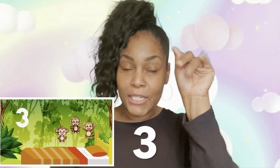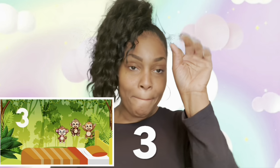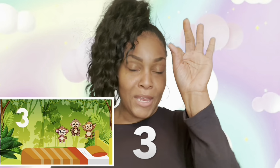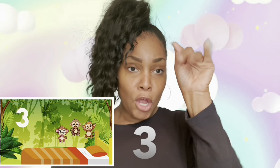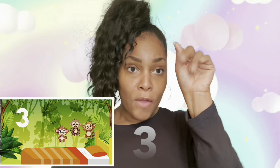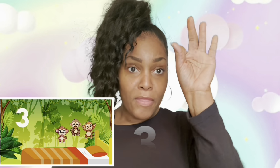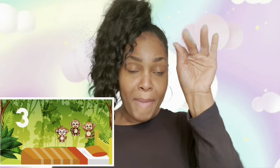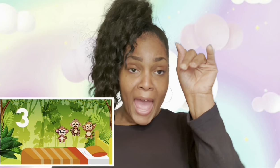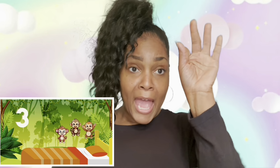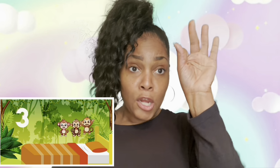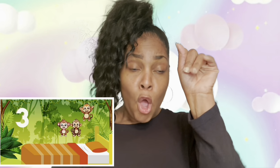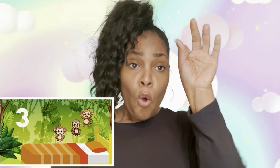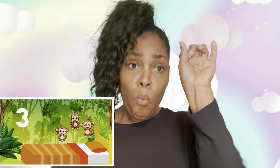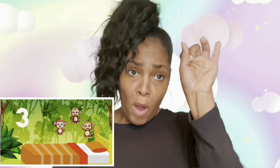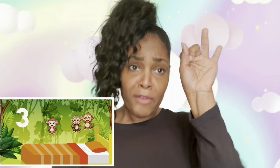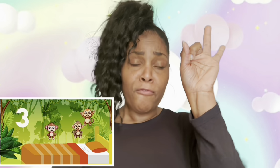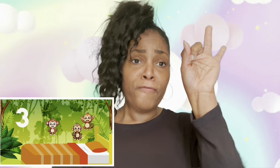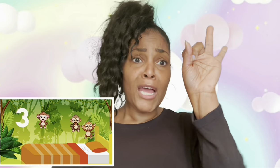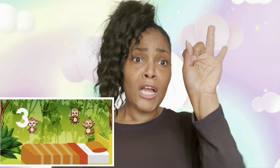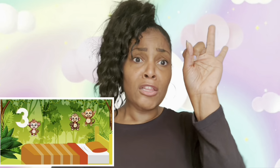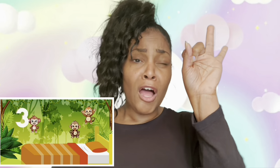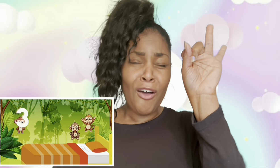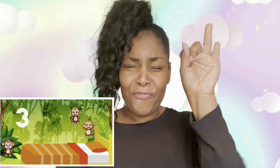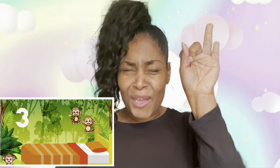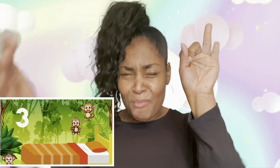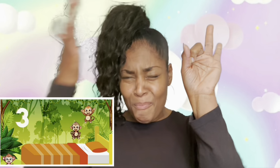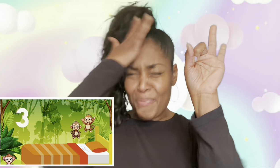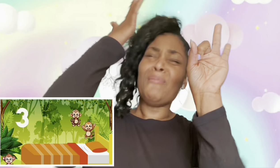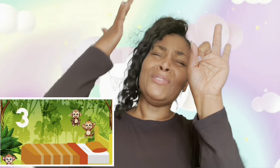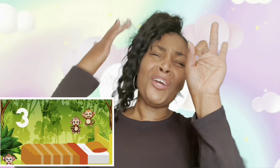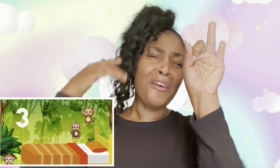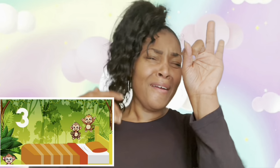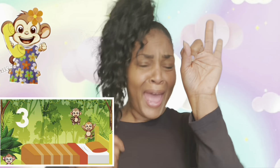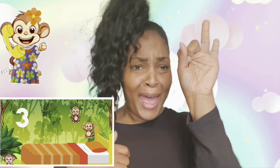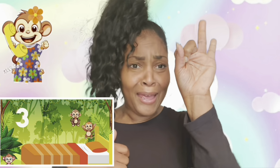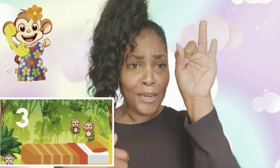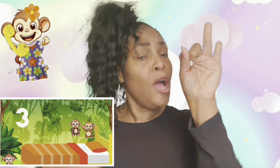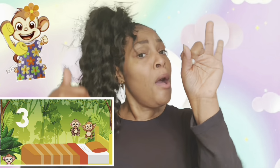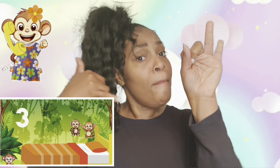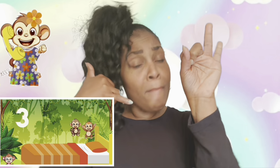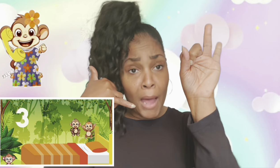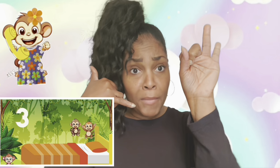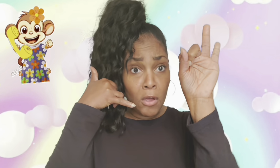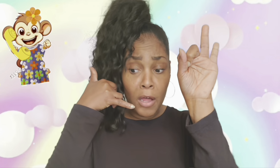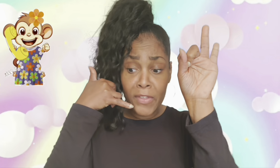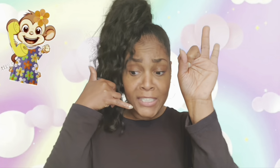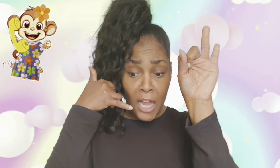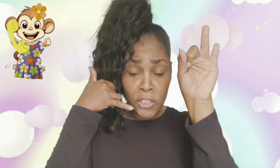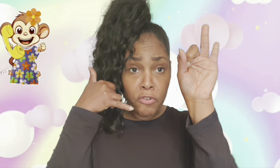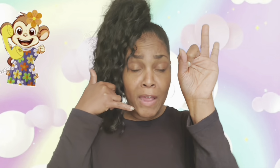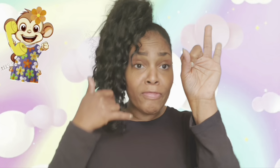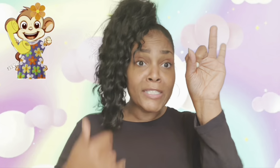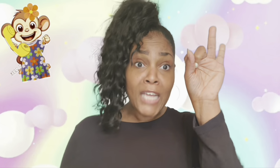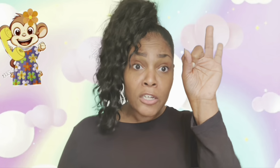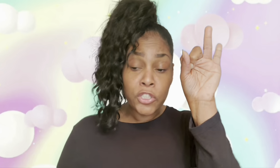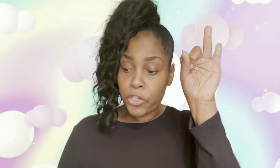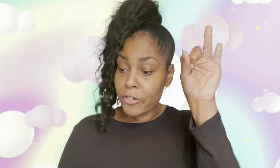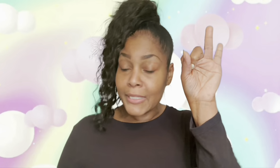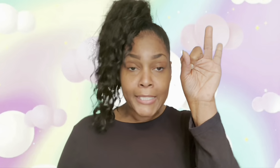monkeys jumping on the bed. One fell off and bumped her head. Mama called the doctor and